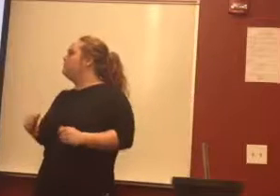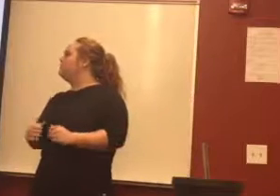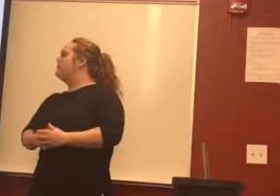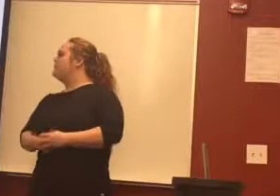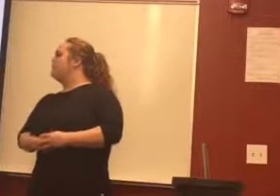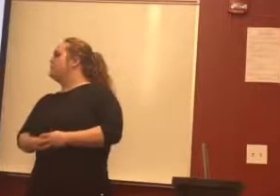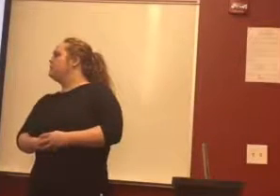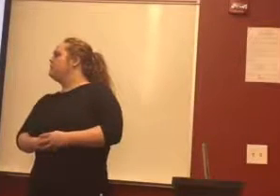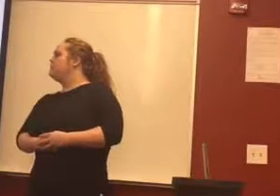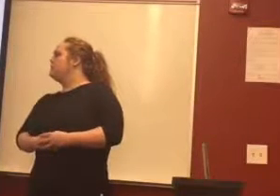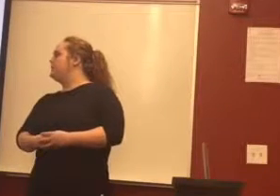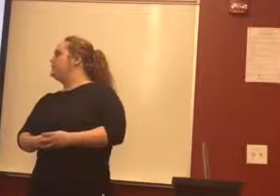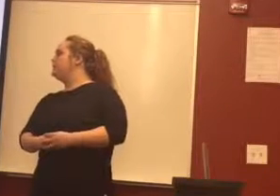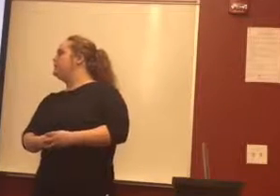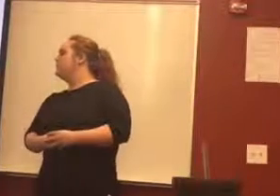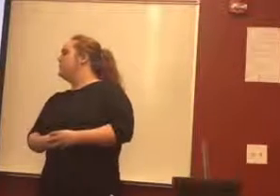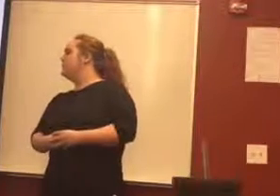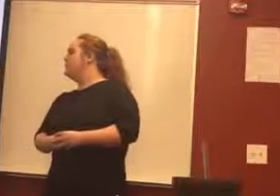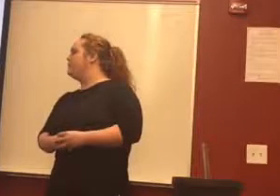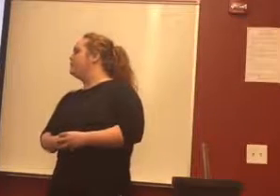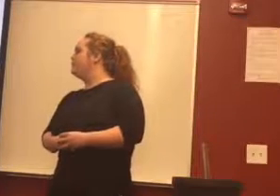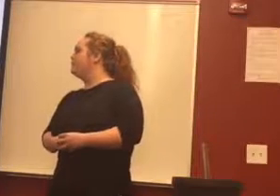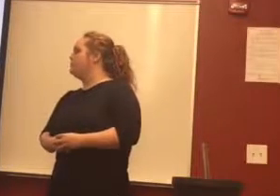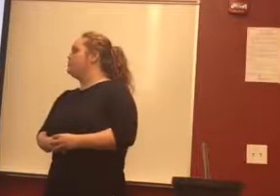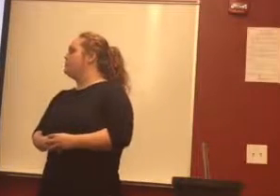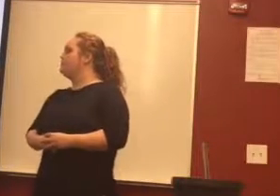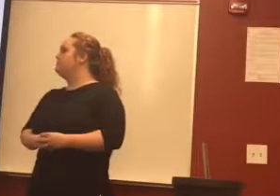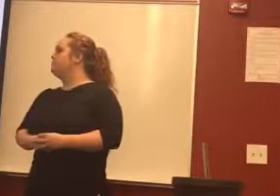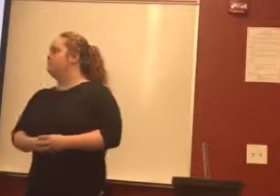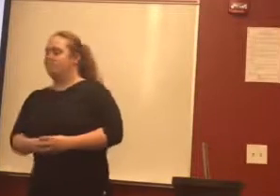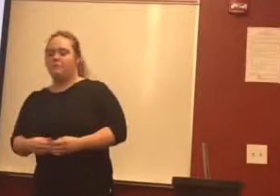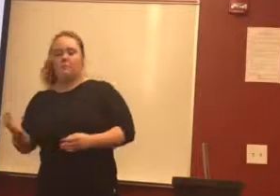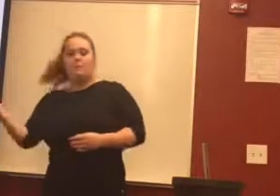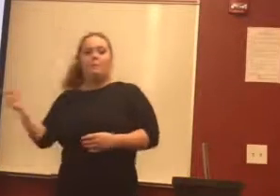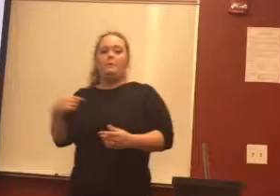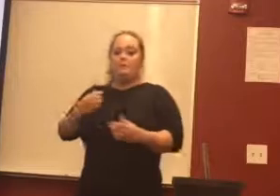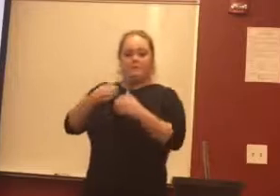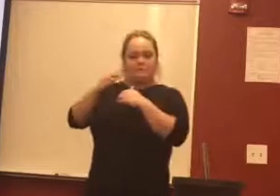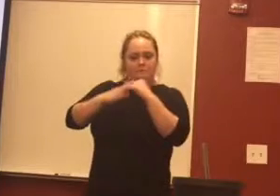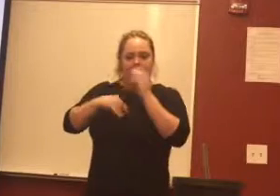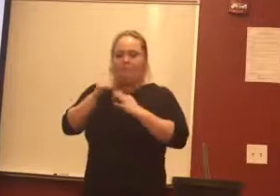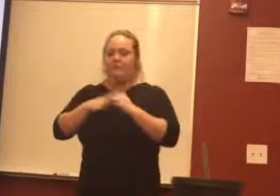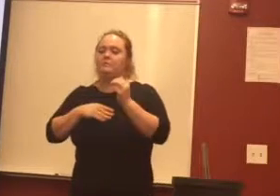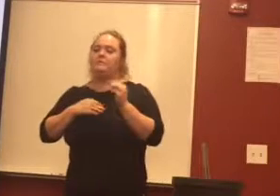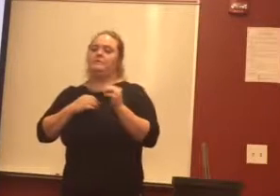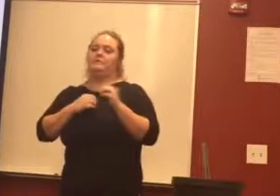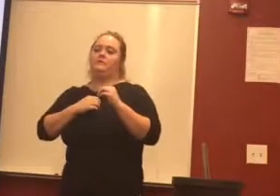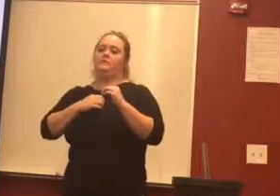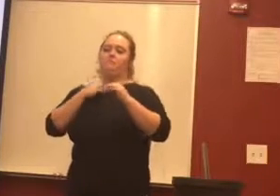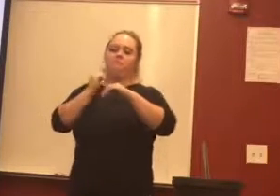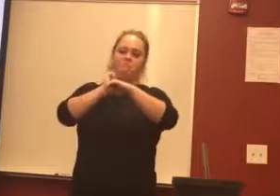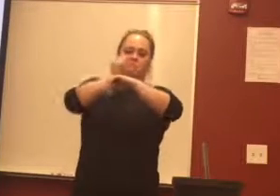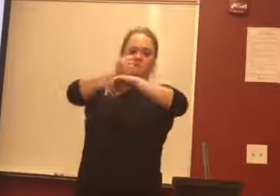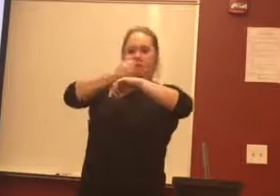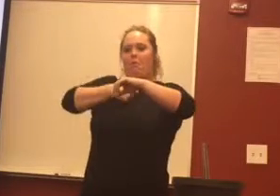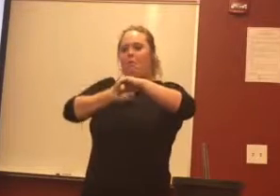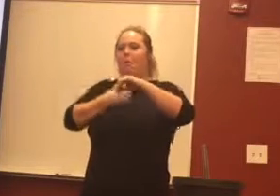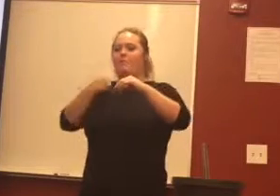construction, By scaffolding, you mean like during construction? Yeah. During construction, they got a bunch